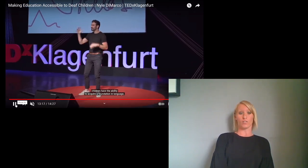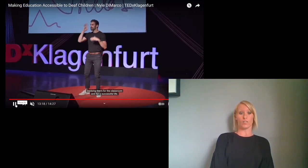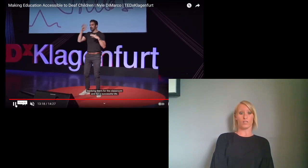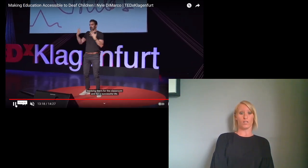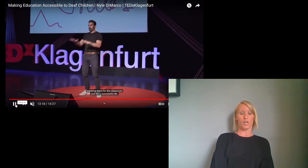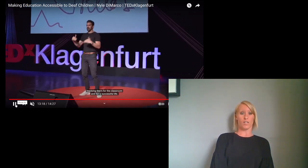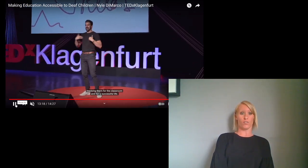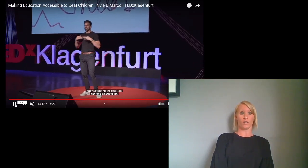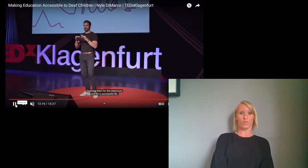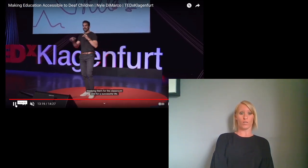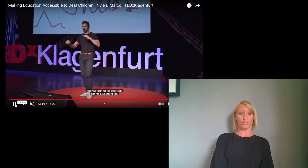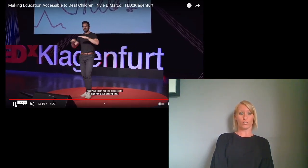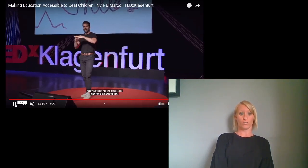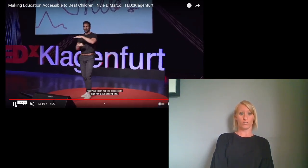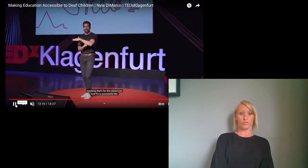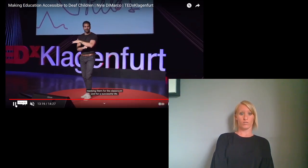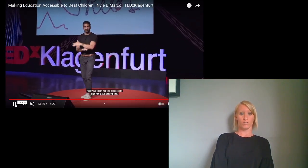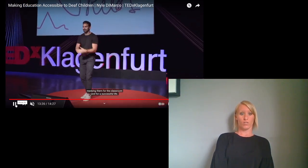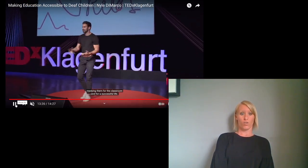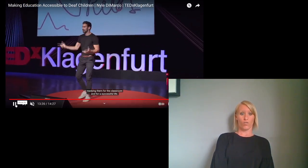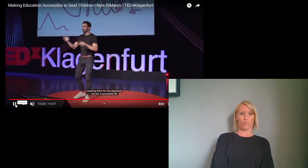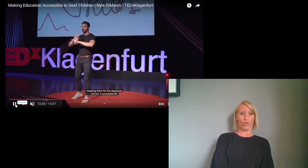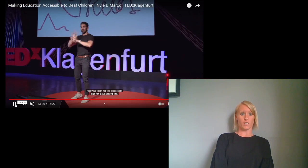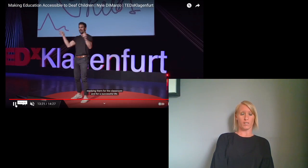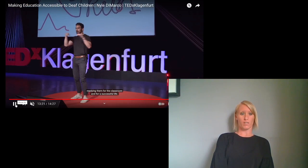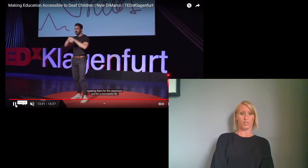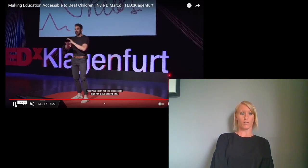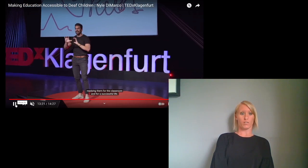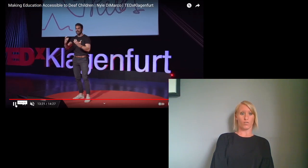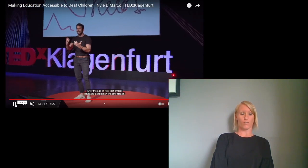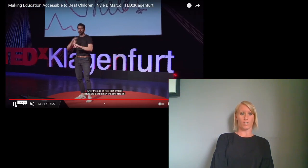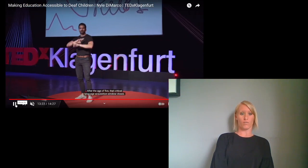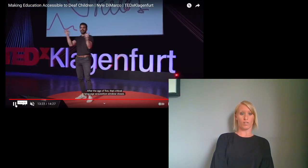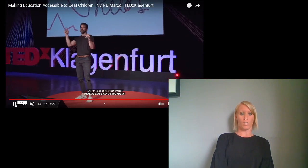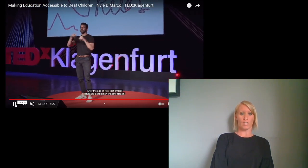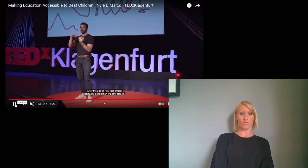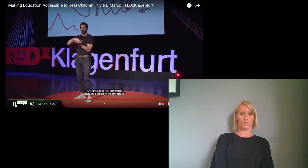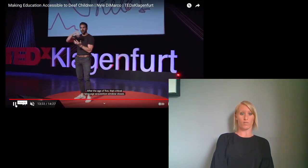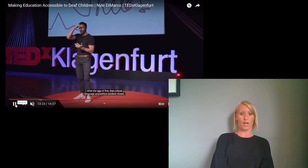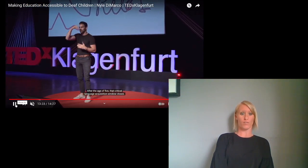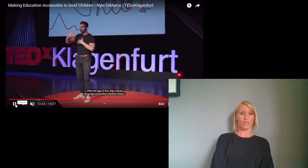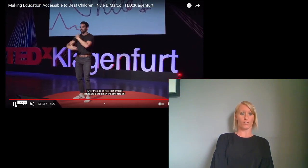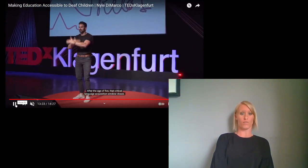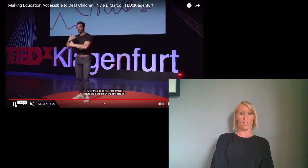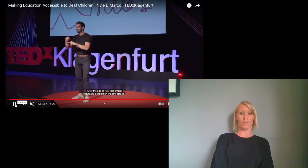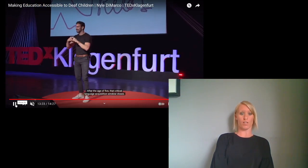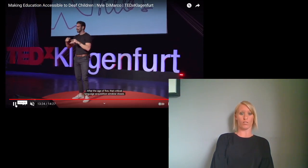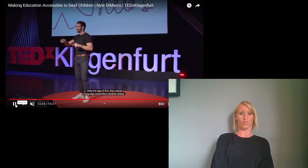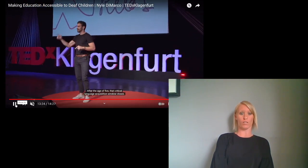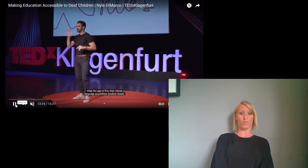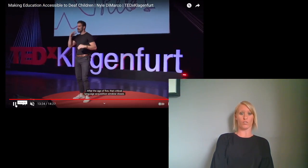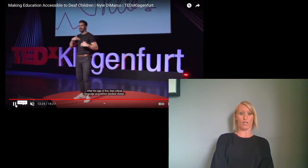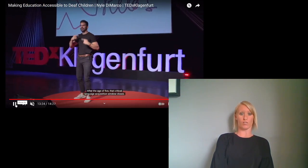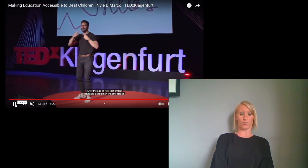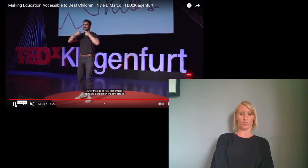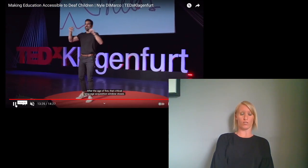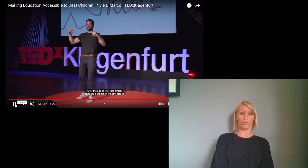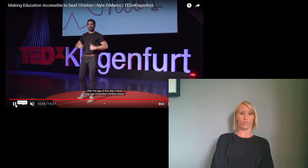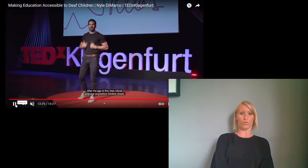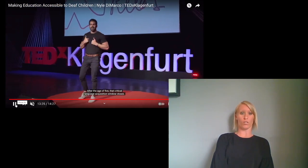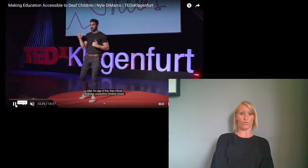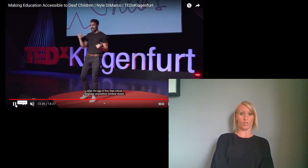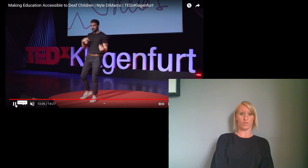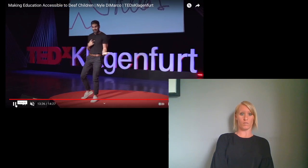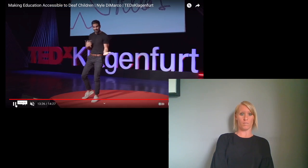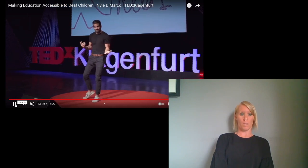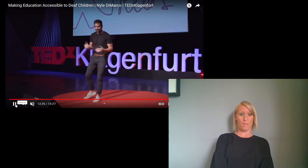to learn another language, ready so they're ready for the classroom. After the age of 5, that critical language acquisition